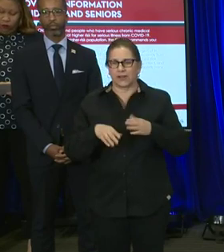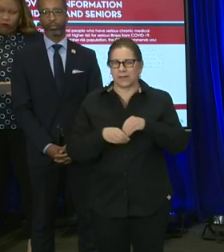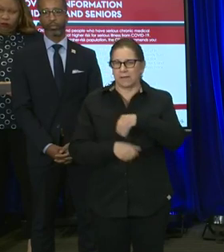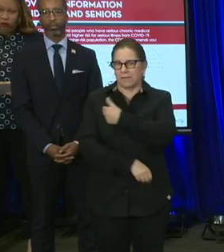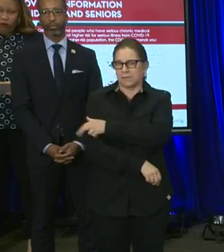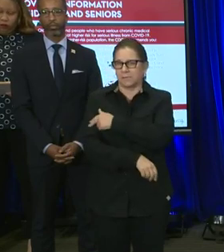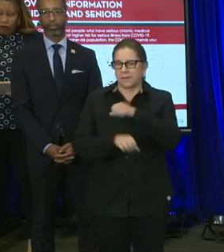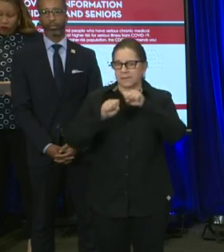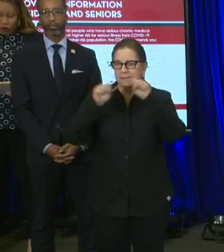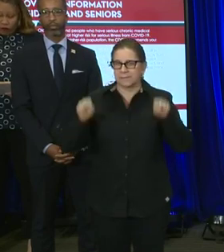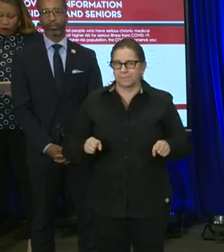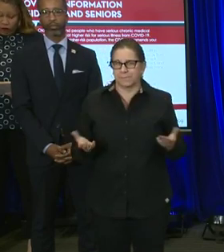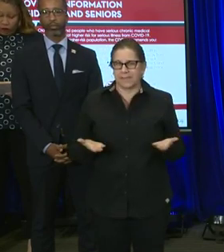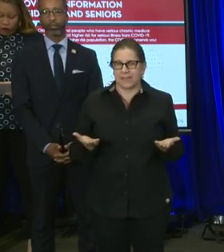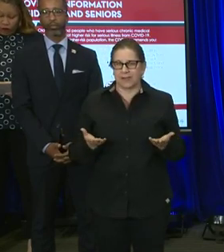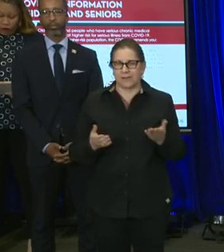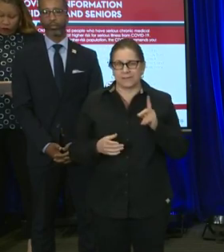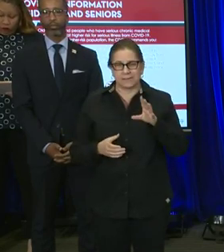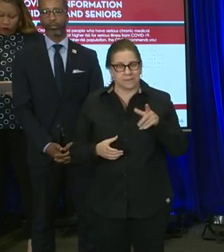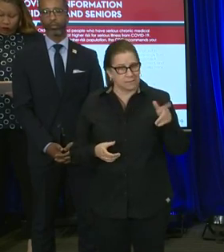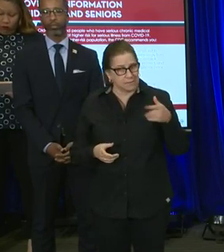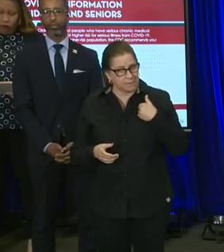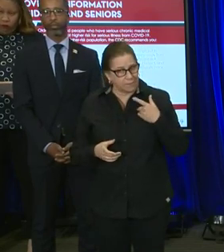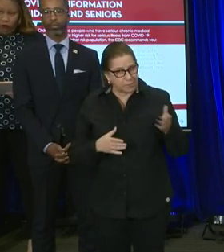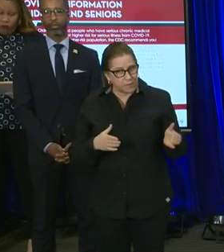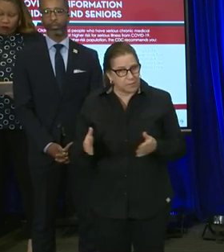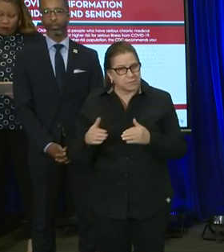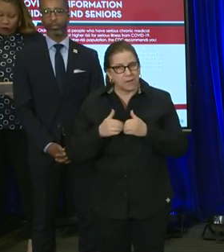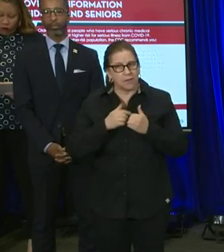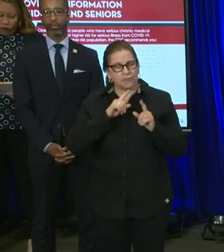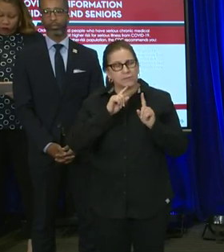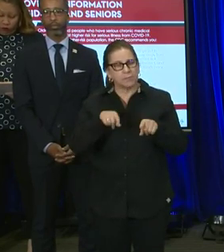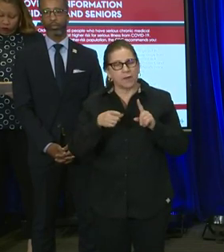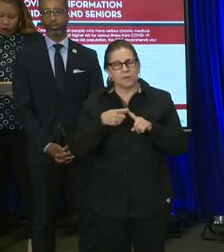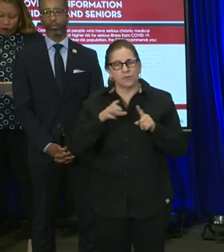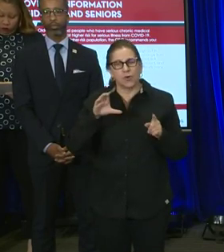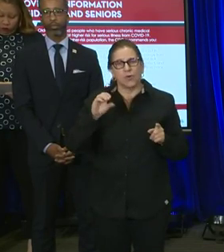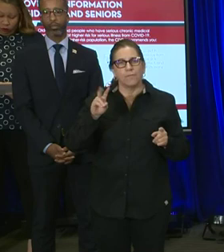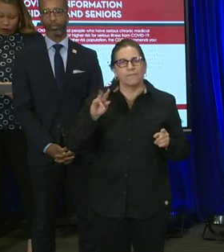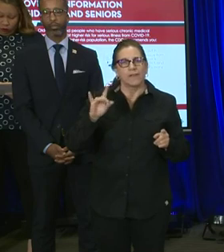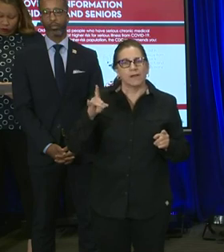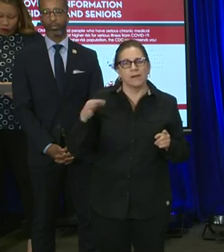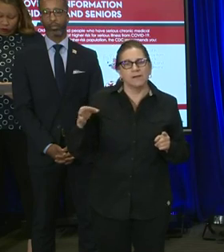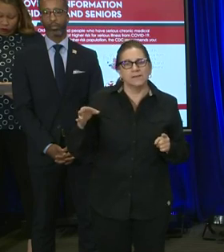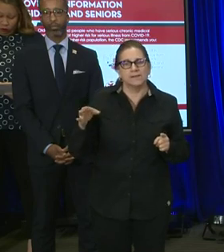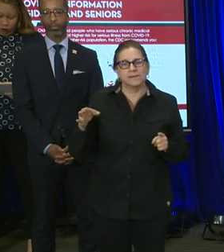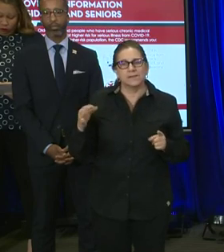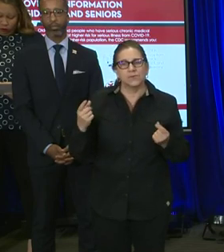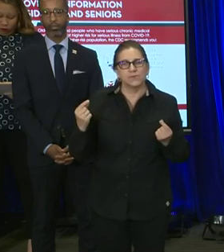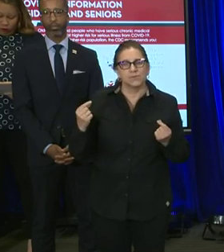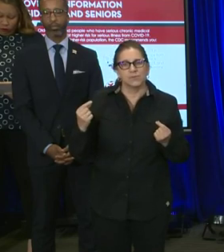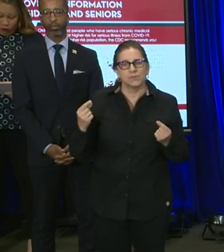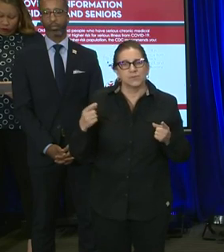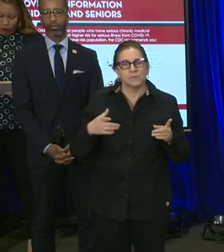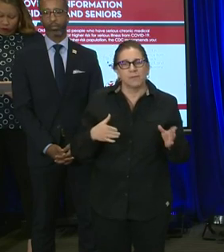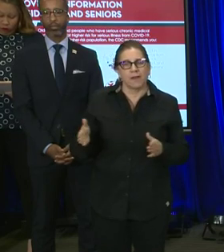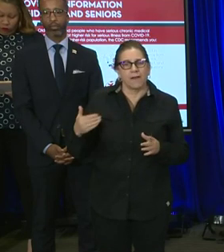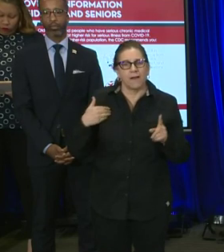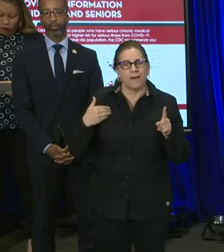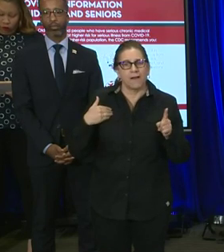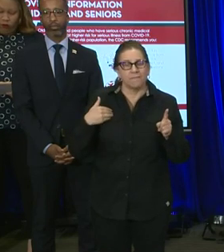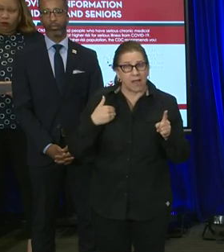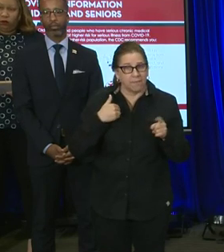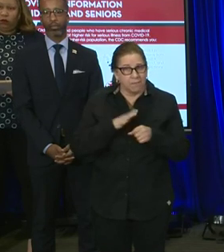their plans to respond to COVID-19, the capacity in our healthcare system, our ability to